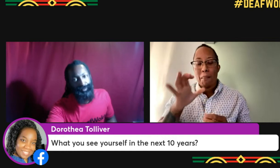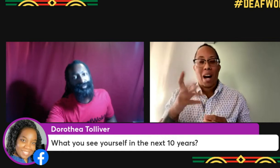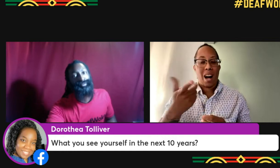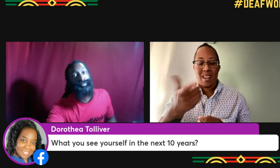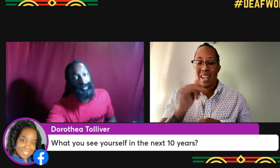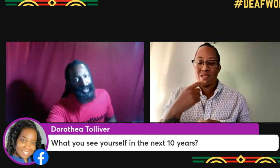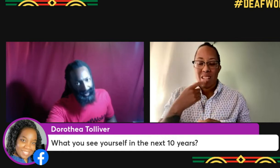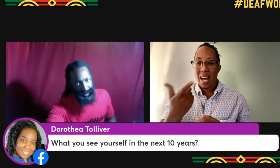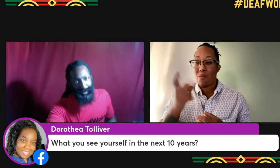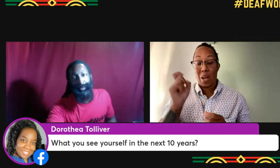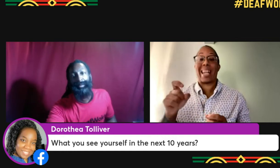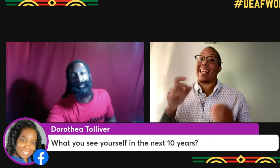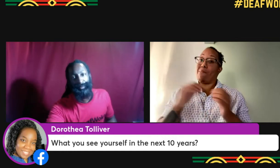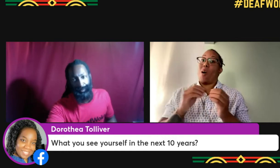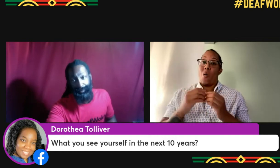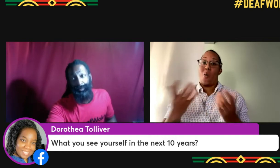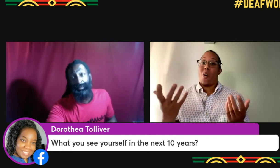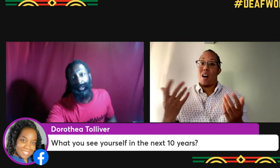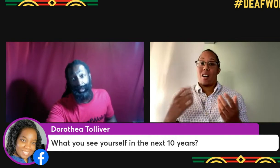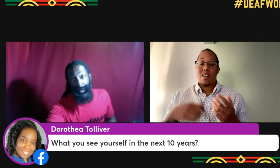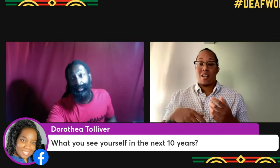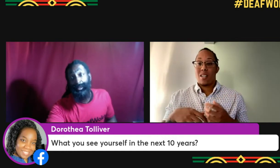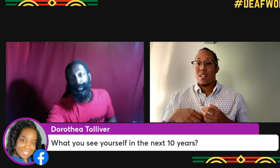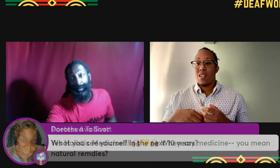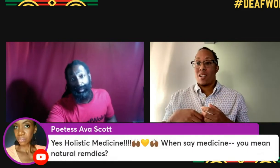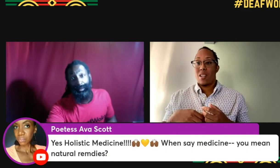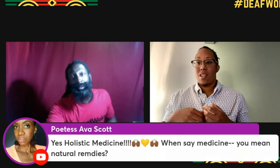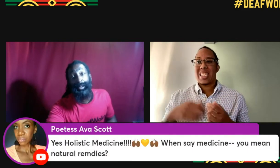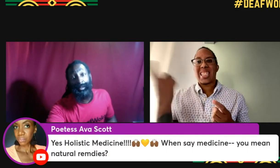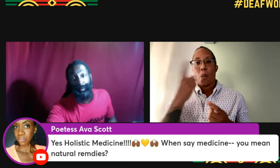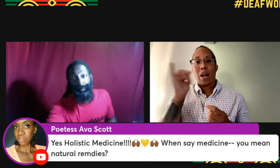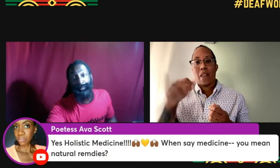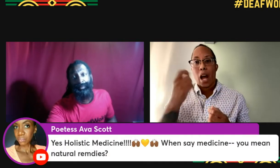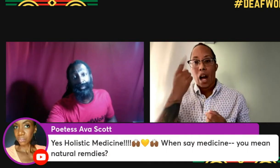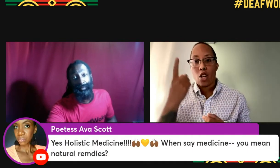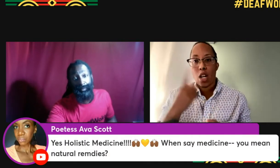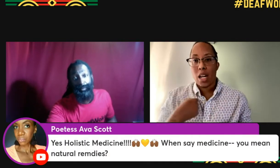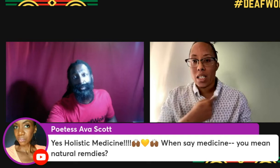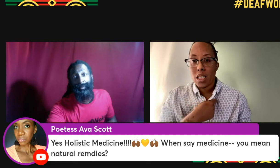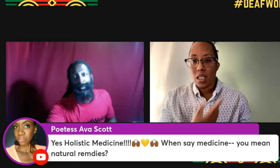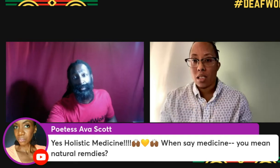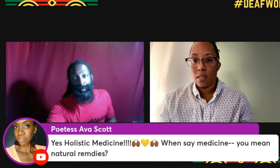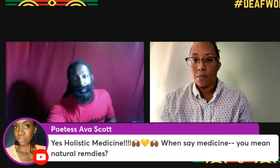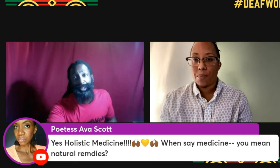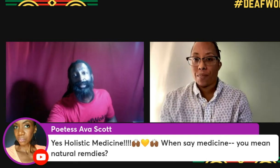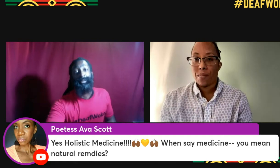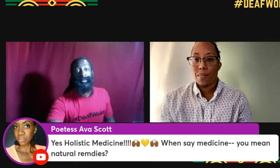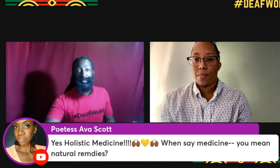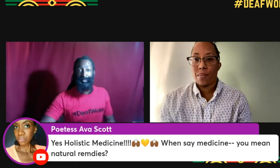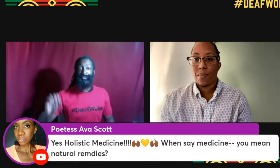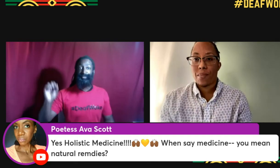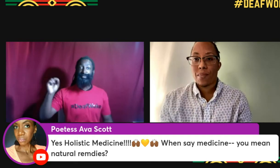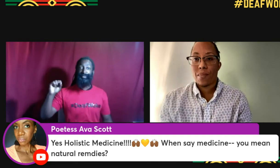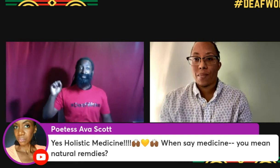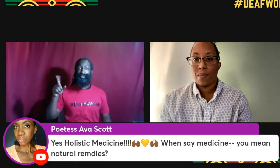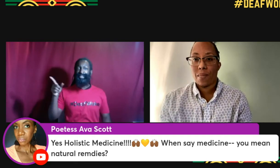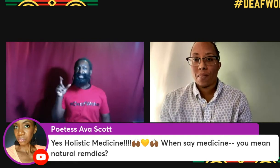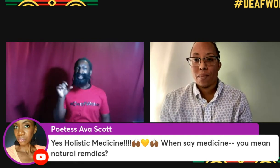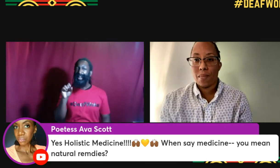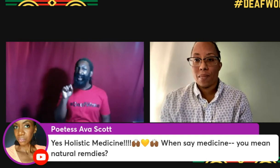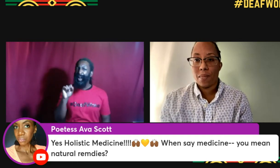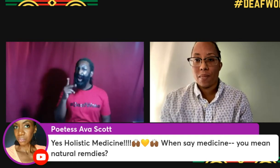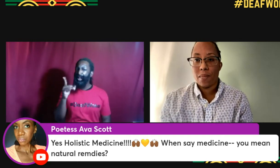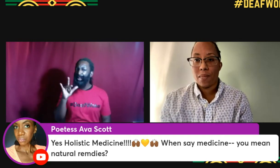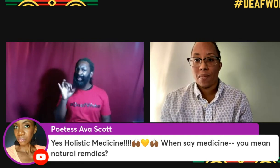far between. I think we need more BIPOC healers. And we do. We need more. And, yeah.